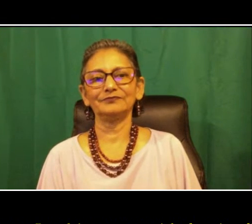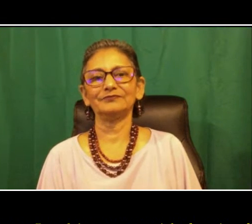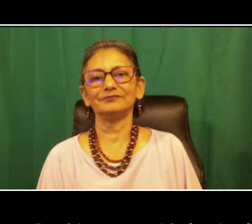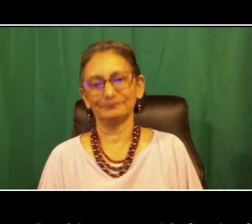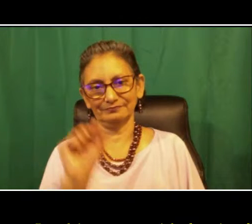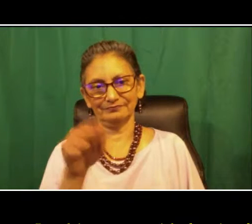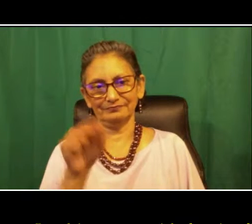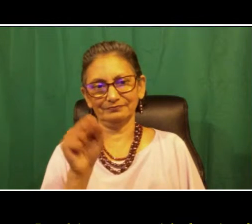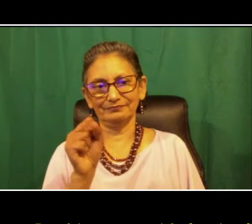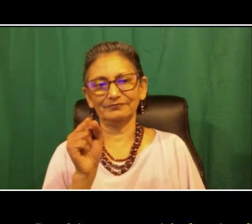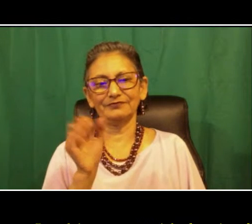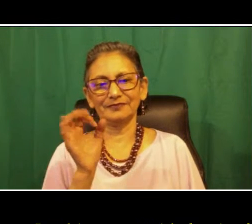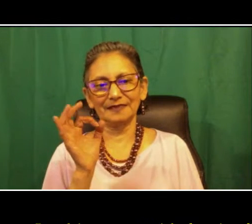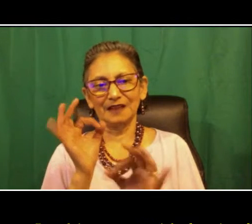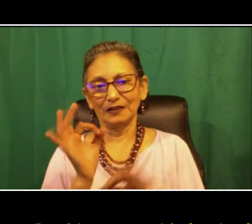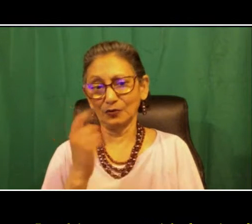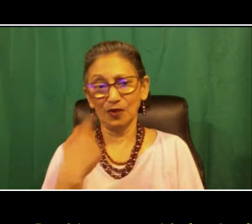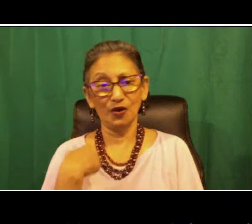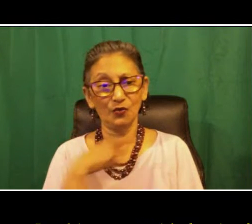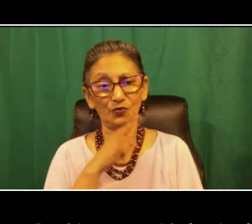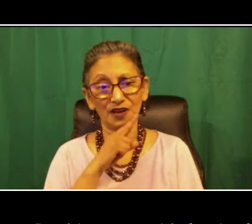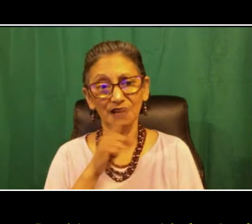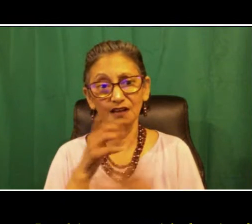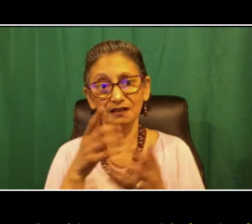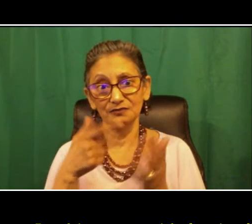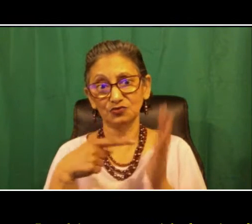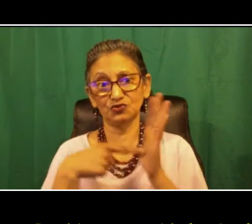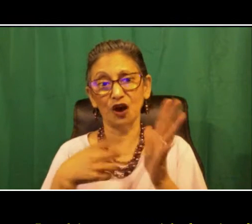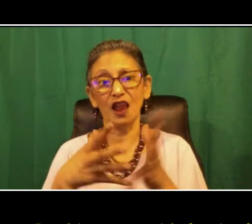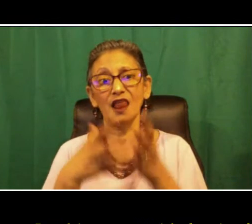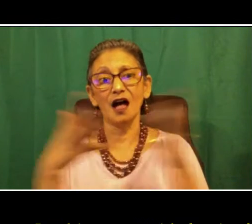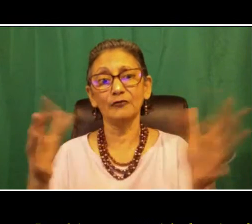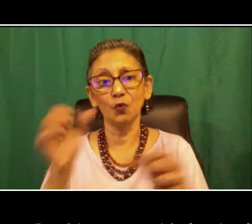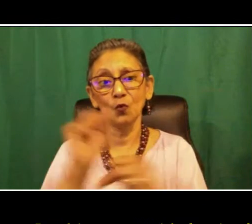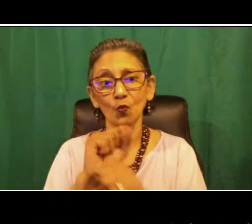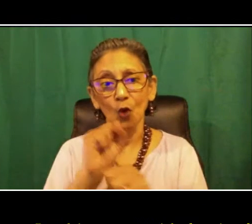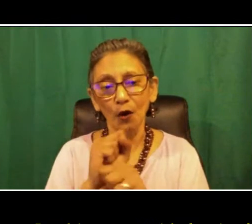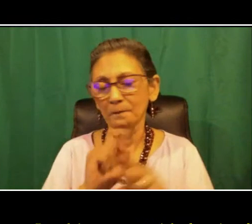and then you have special ed to support the deaf plus children.